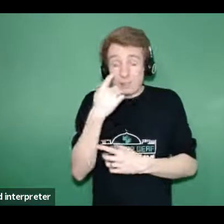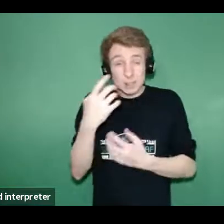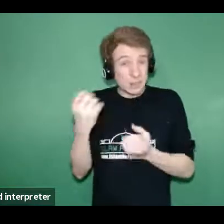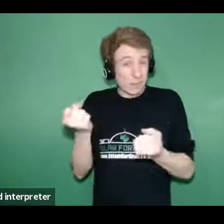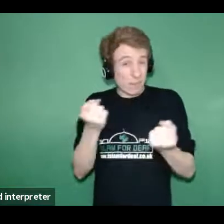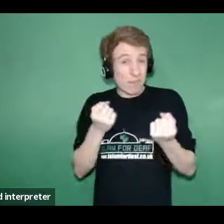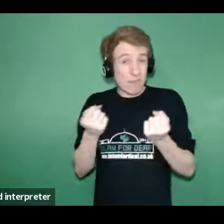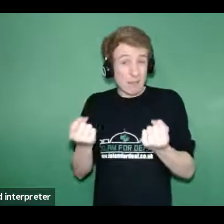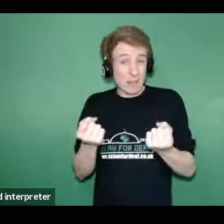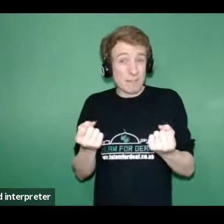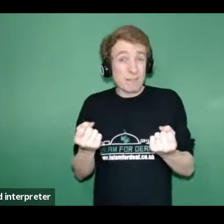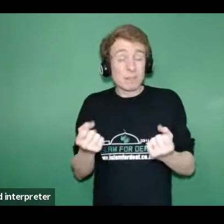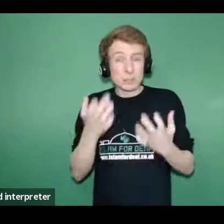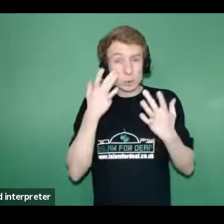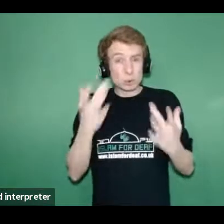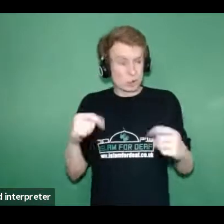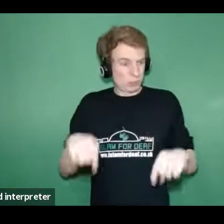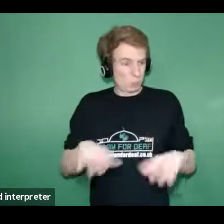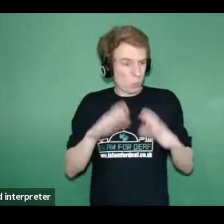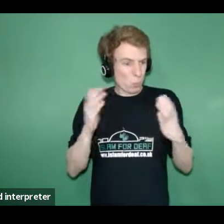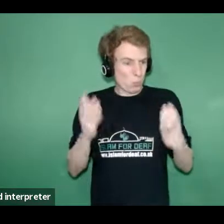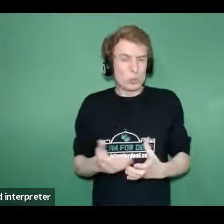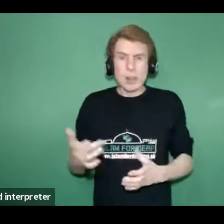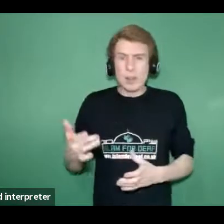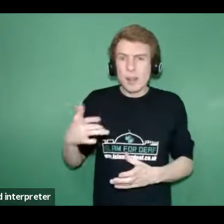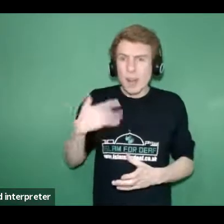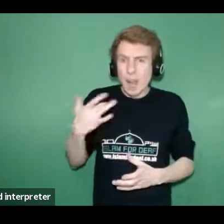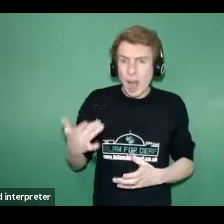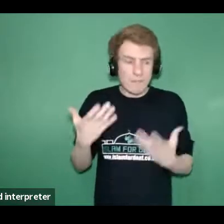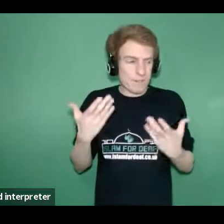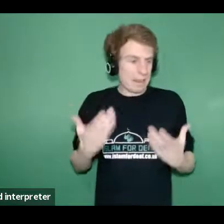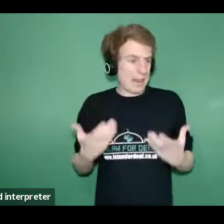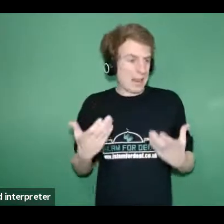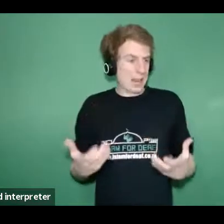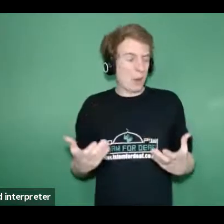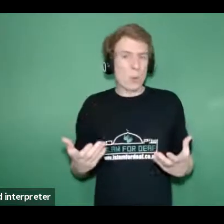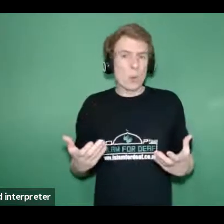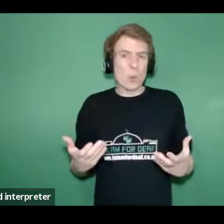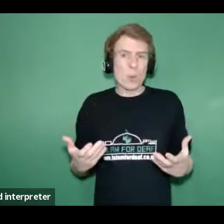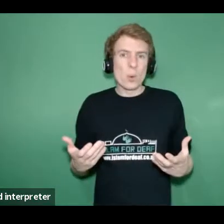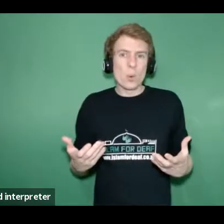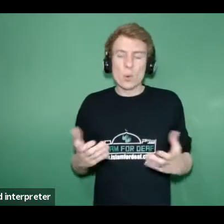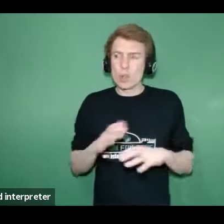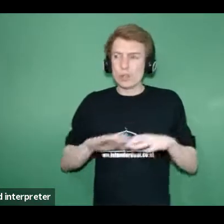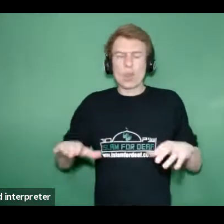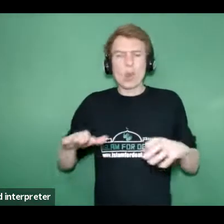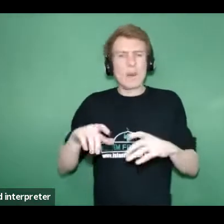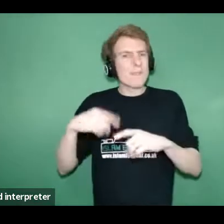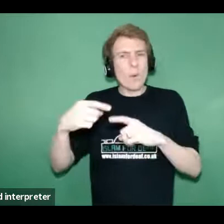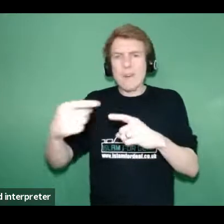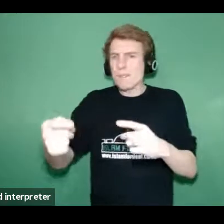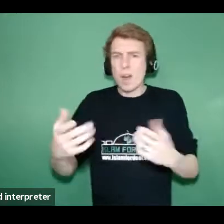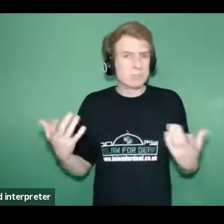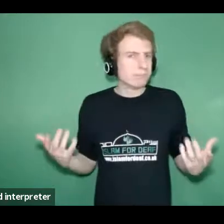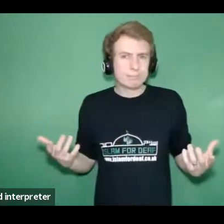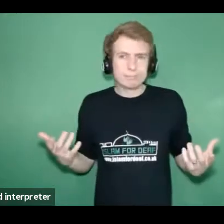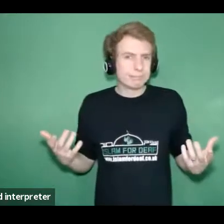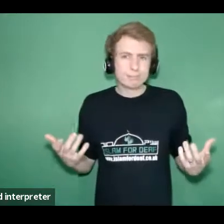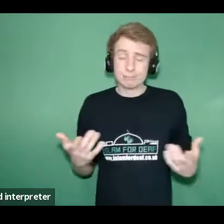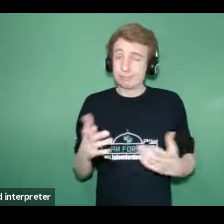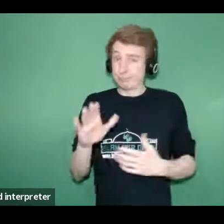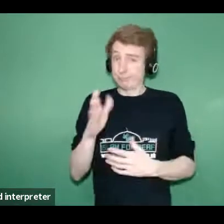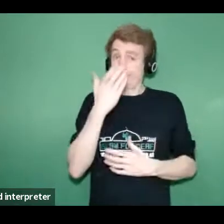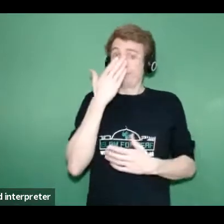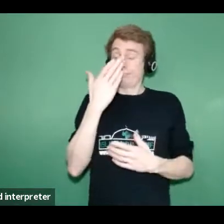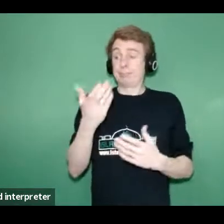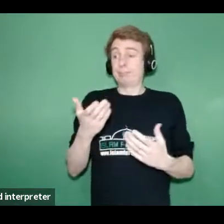worldly life, it's not something that that is infinite. It's finite, and it will come to